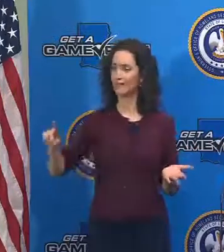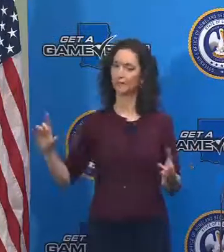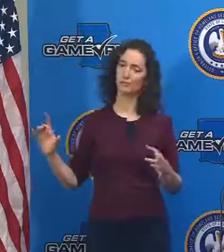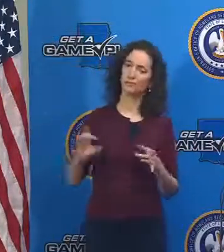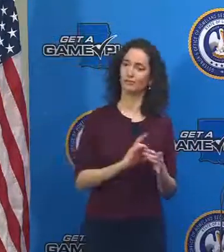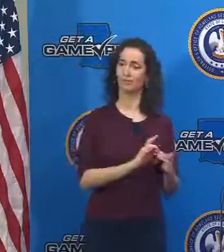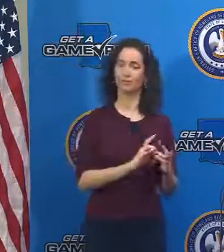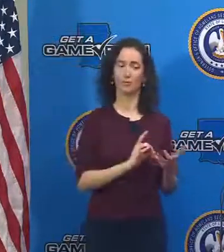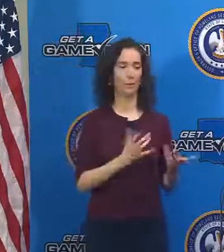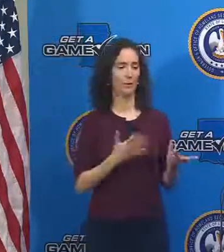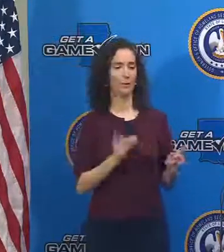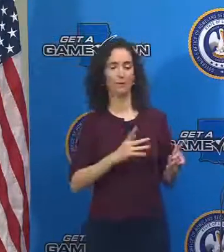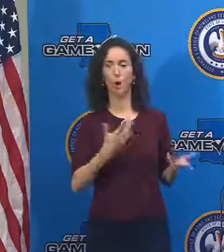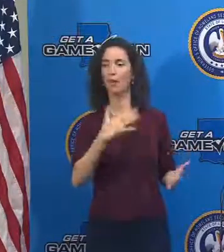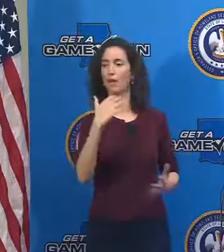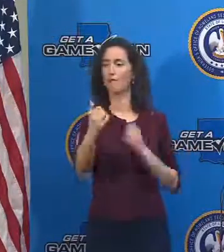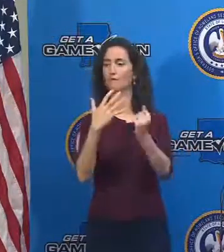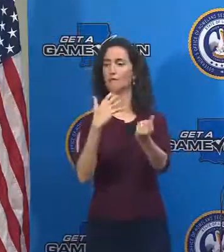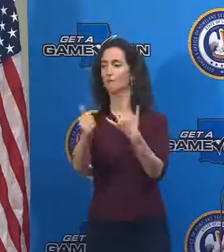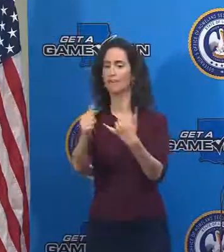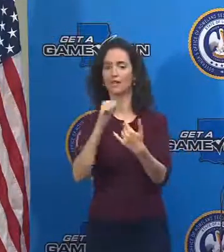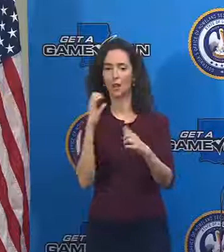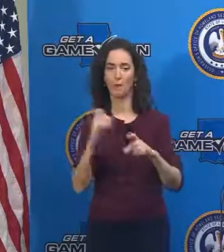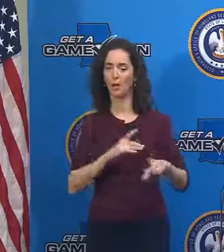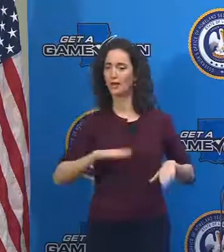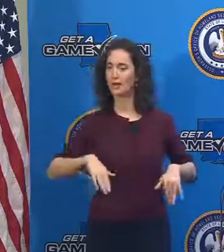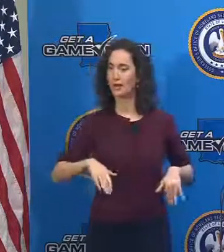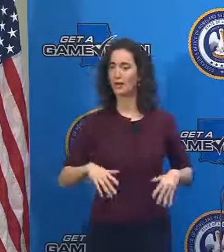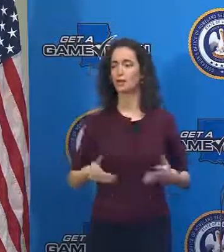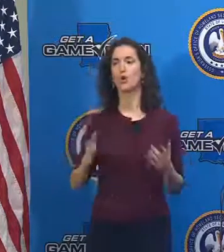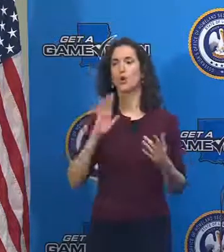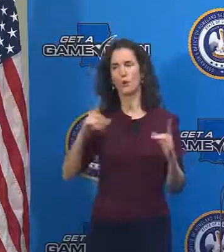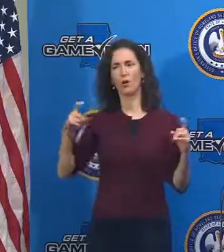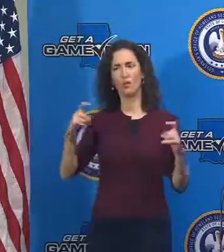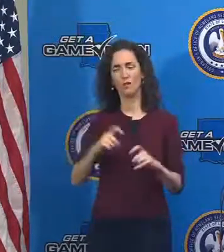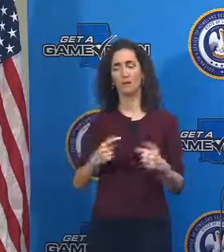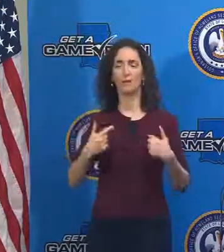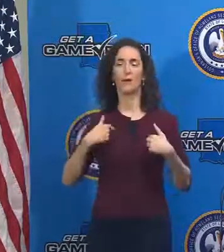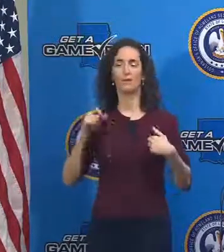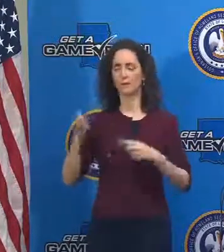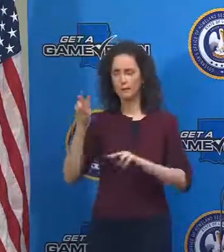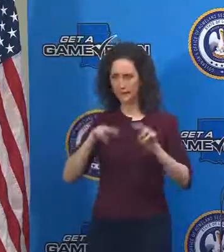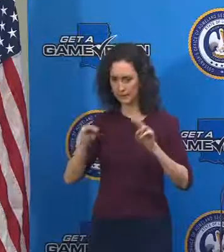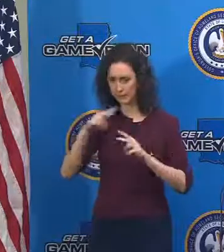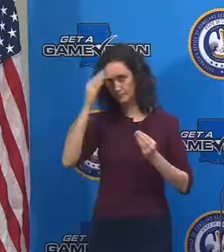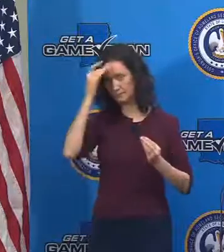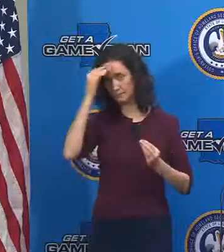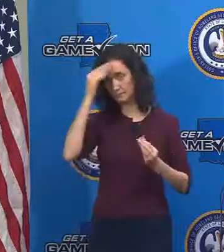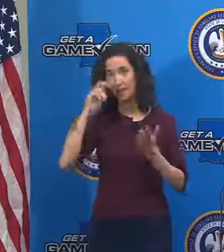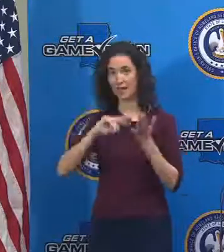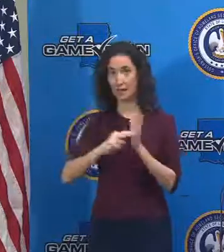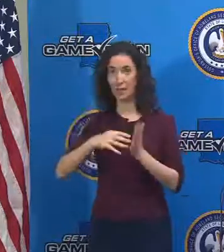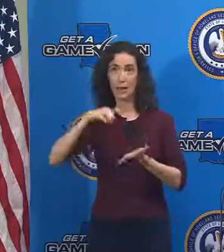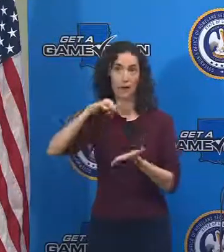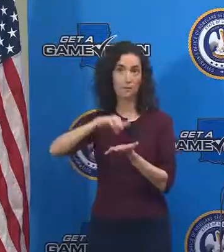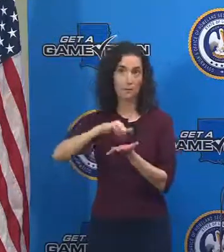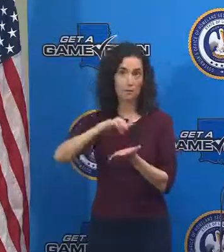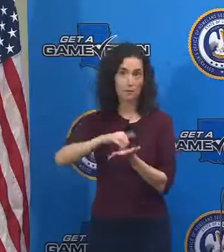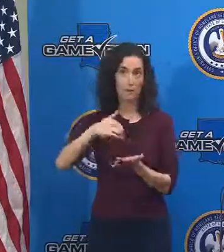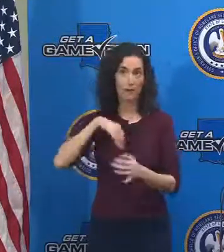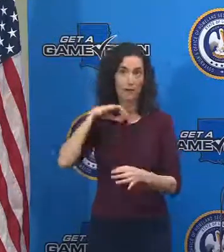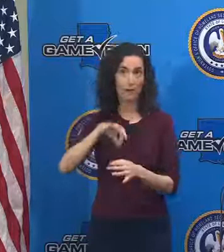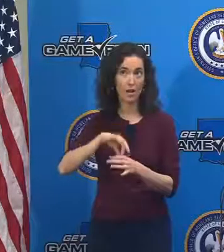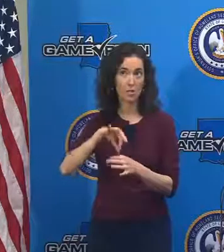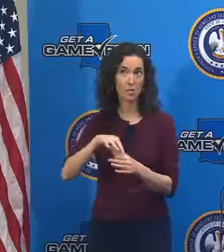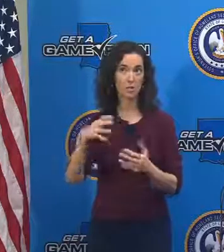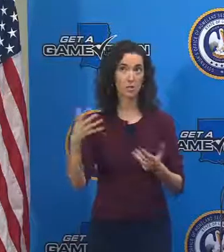all of that would certainly make it very difficult, and I have to determine whether it really makes it impossible and